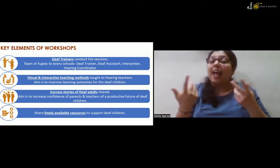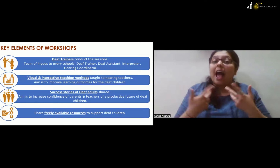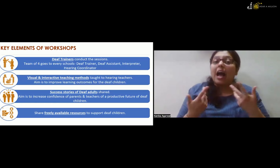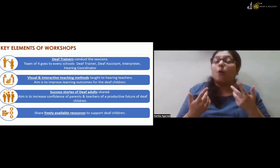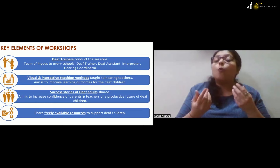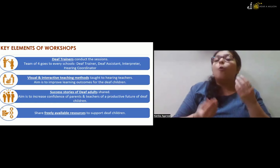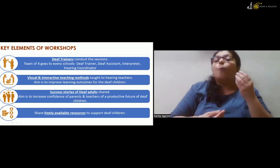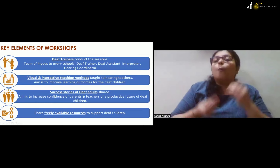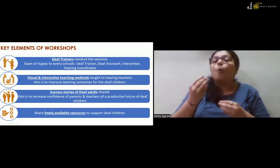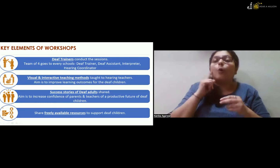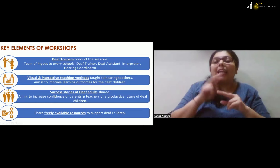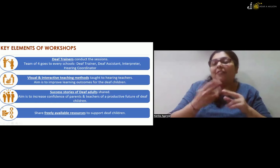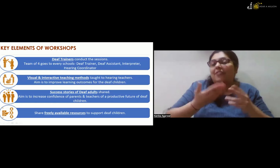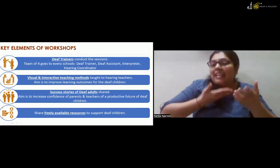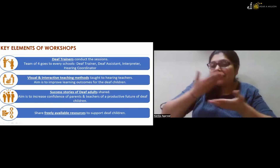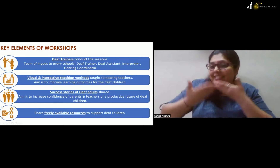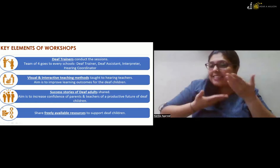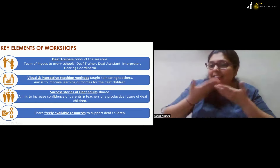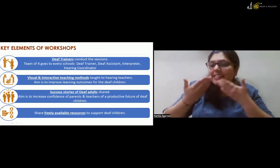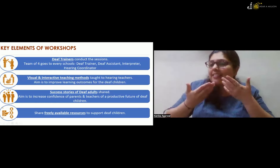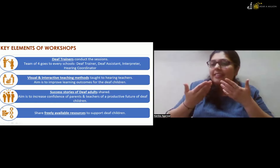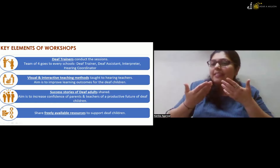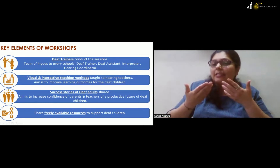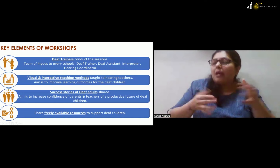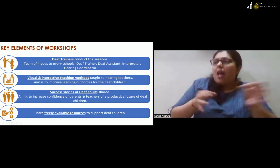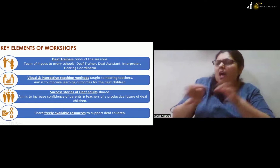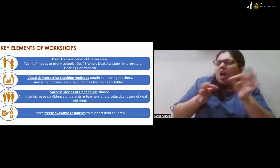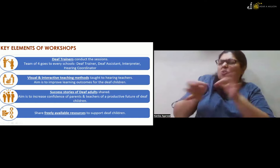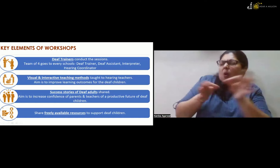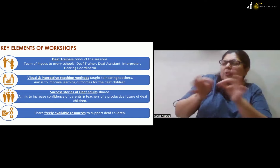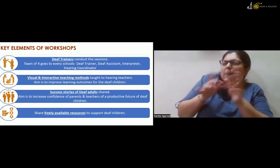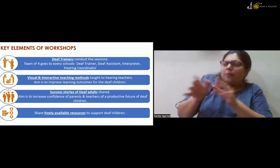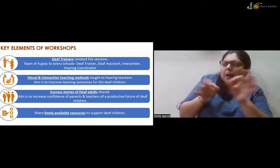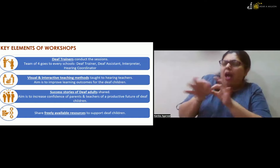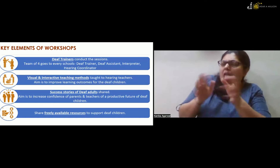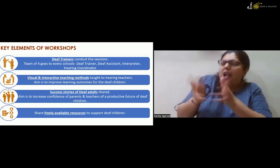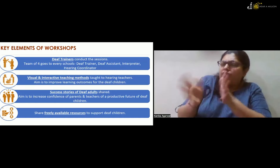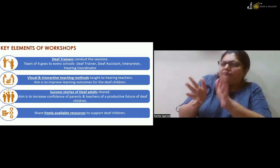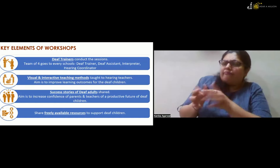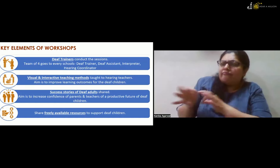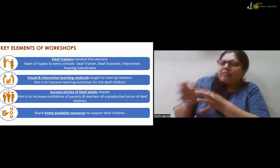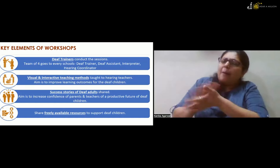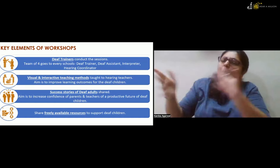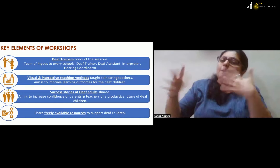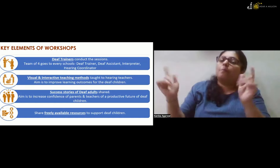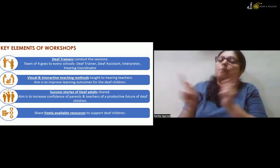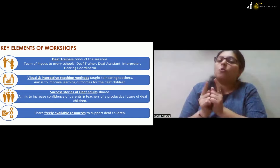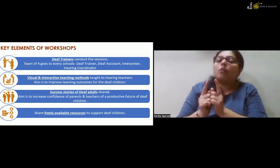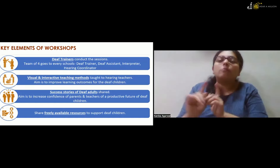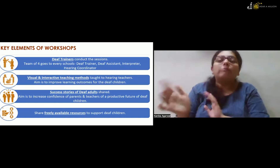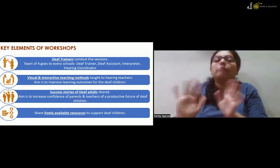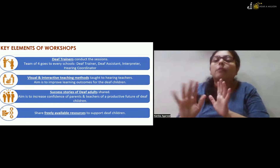team conducting these workshops are going to be deaf and using sign language, that was a surprise for them.